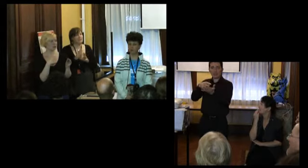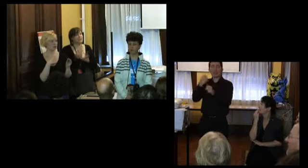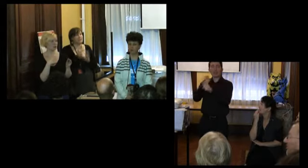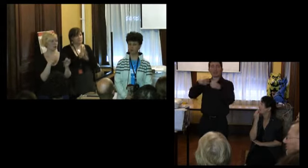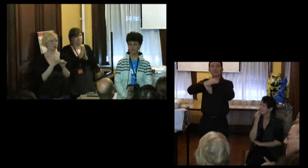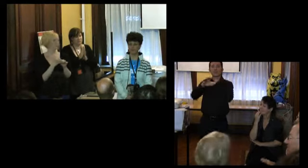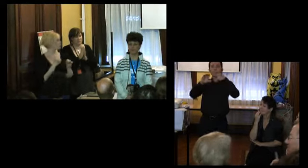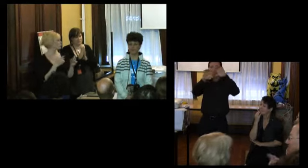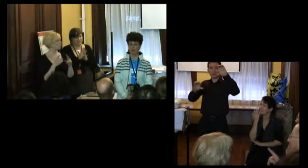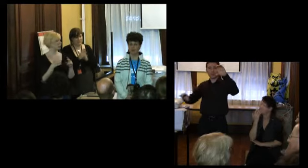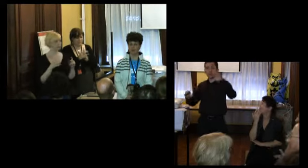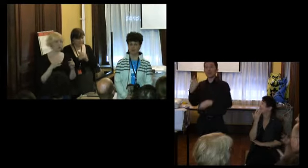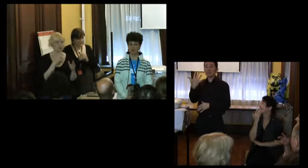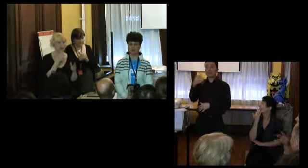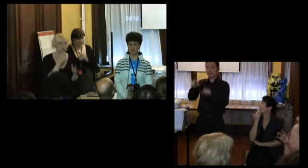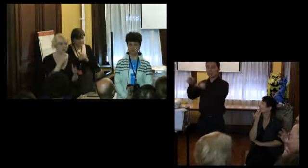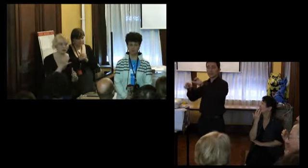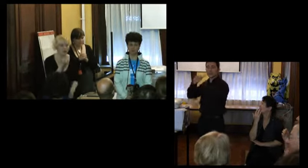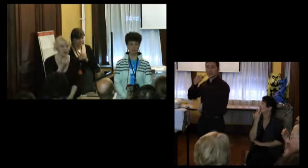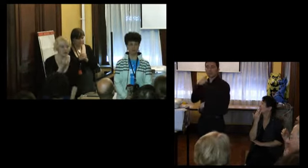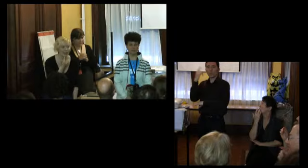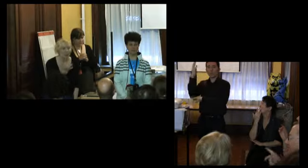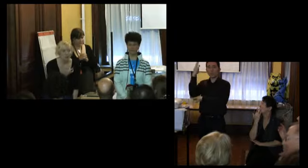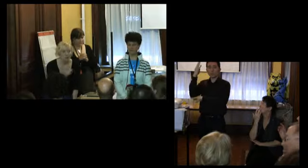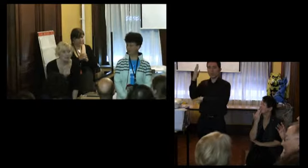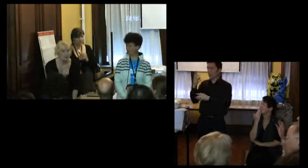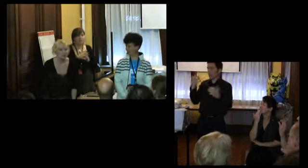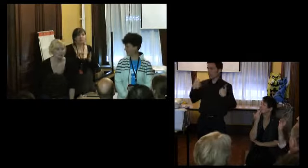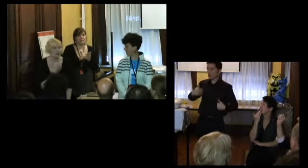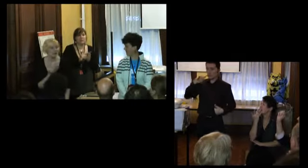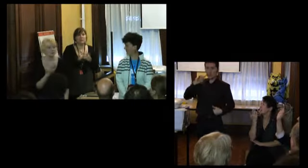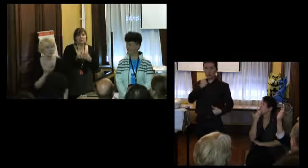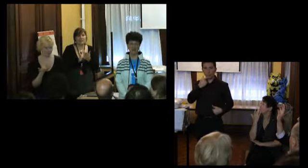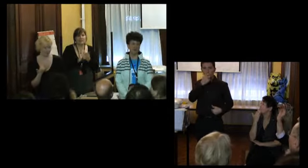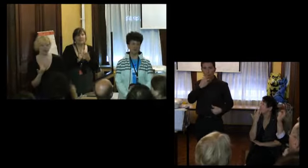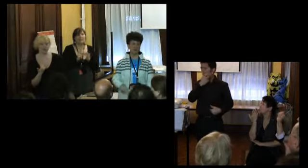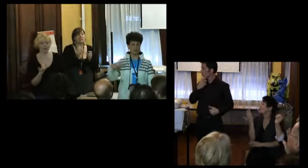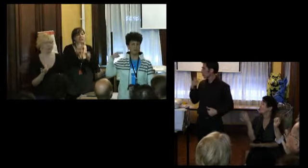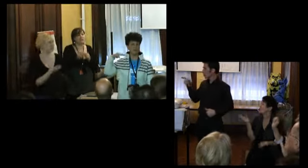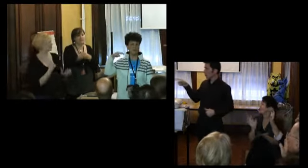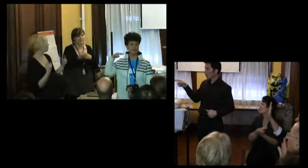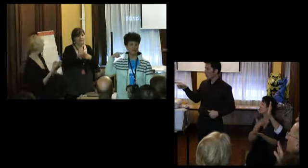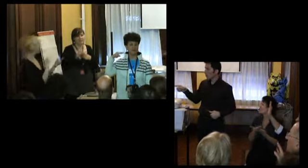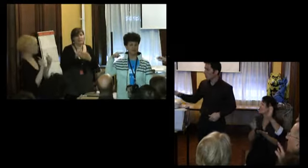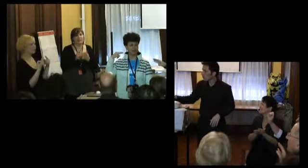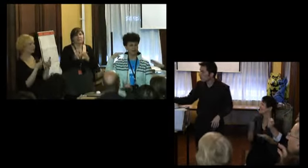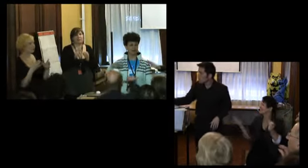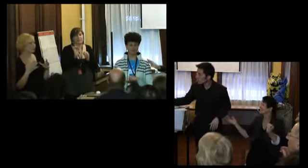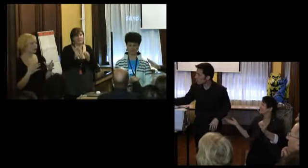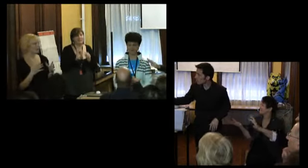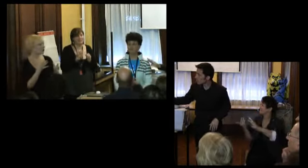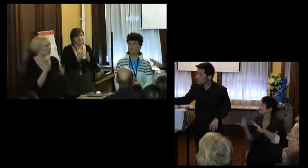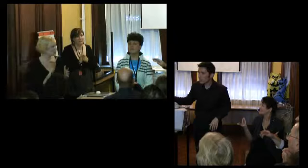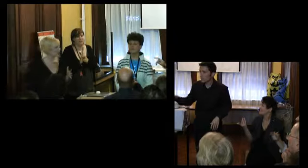conférenciers sourds. Donc je suis sourde, oraliste, c'est l'un des I translate into English after. I